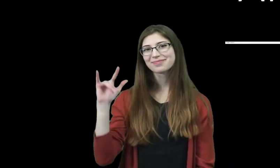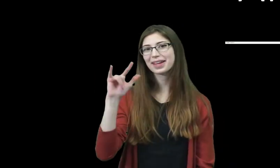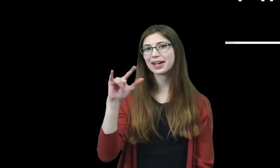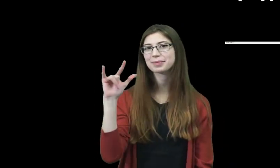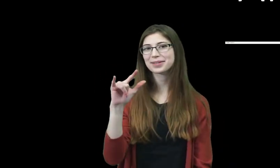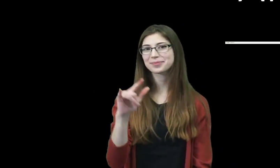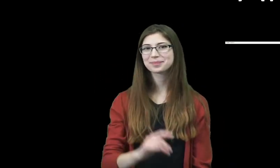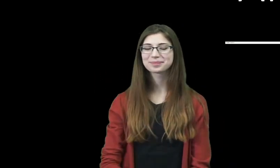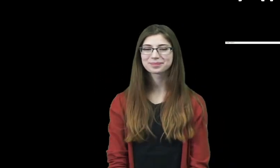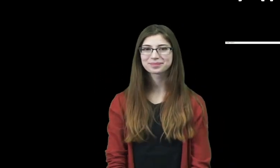Airplane.